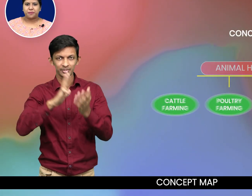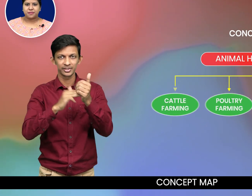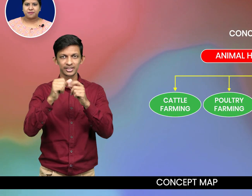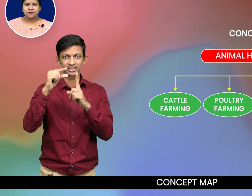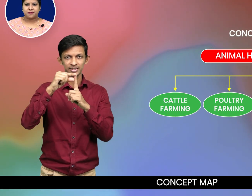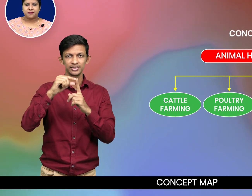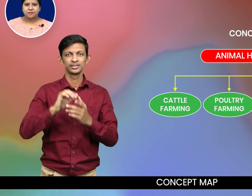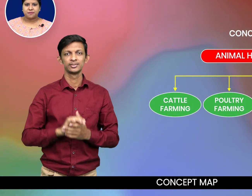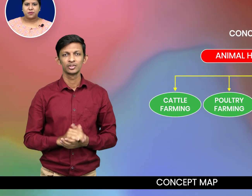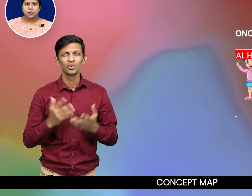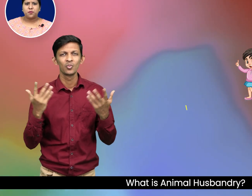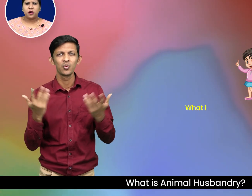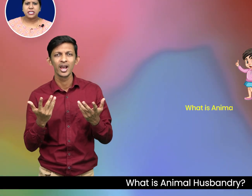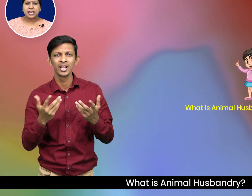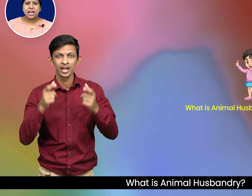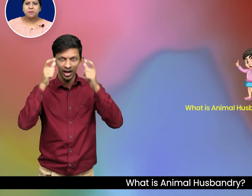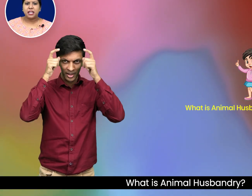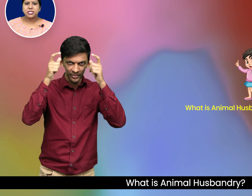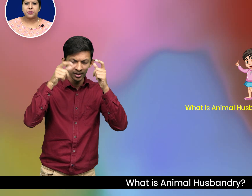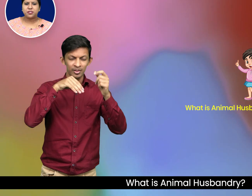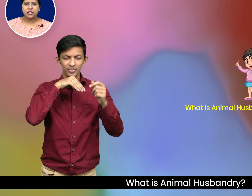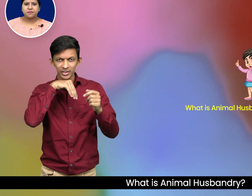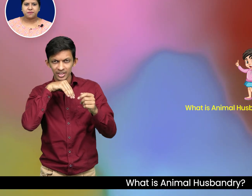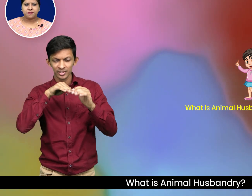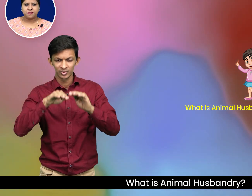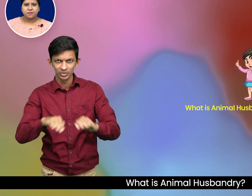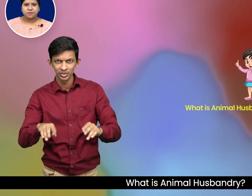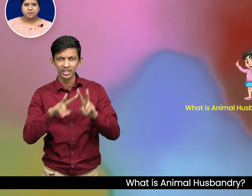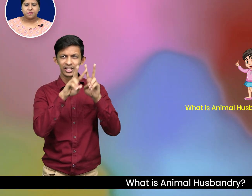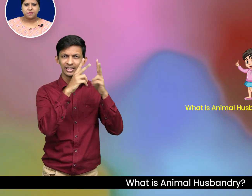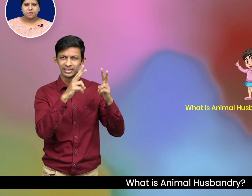map. What is animal husbandry?